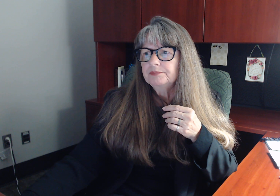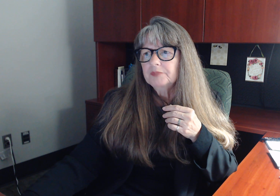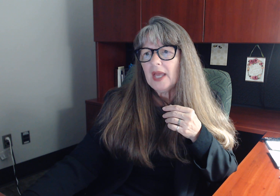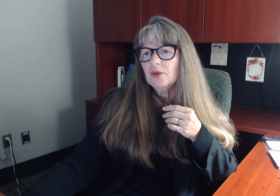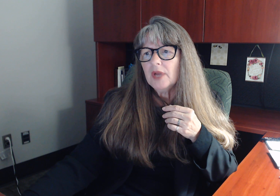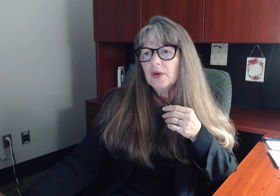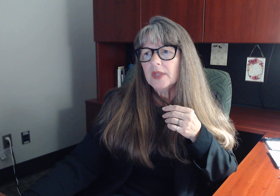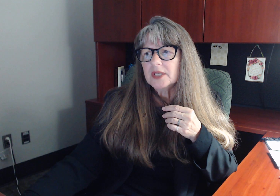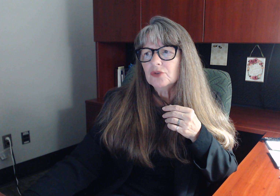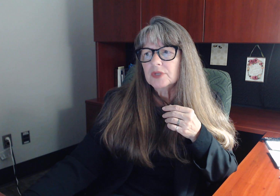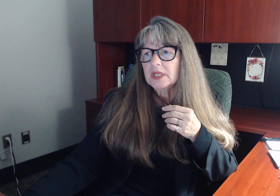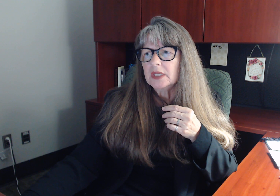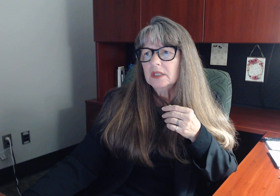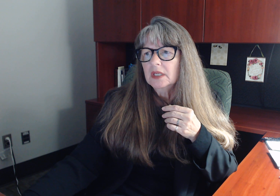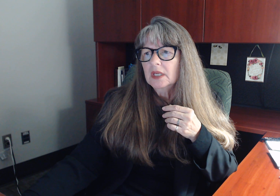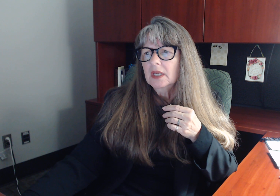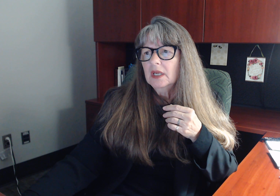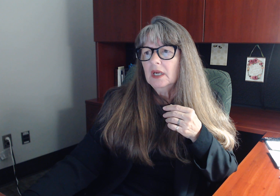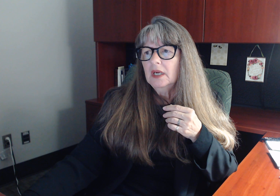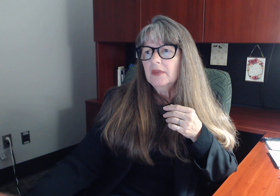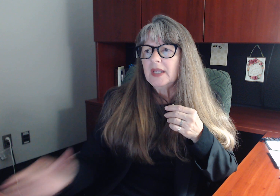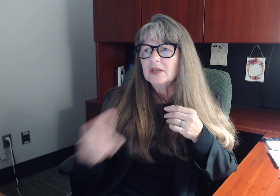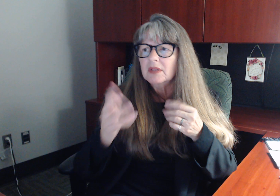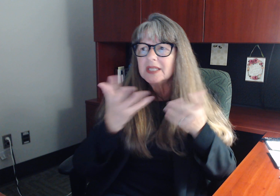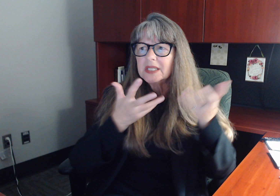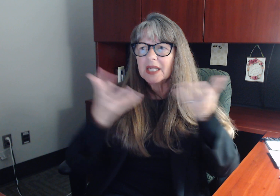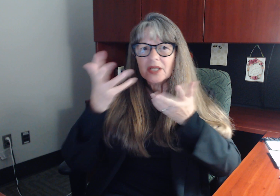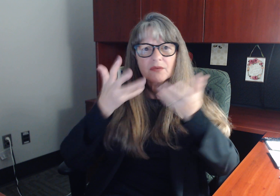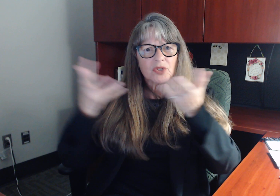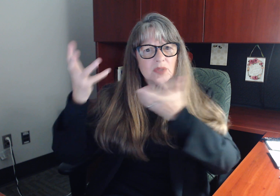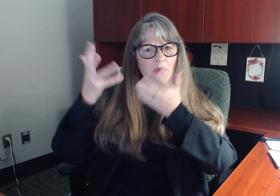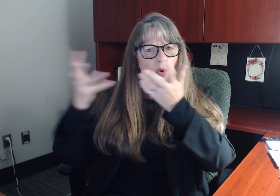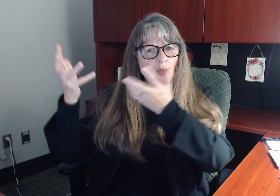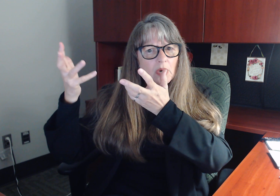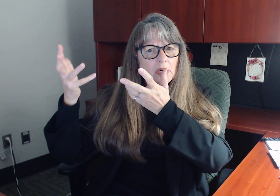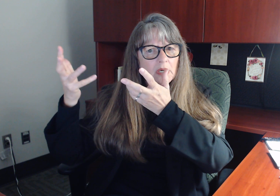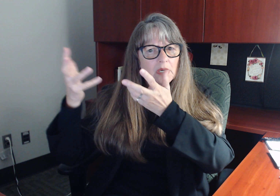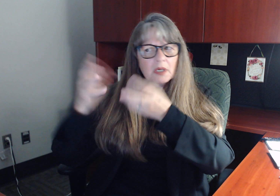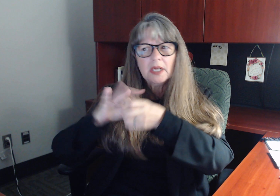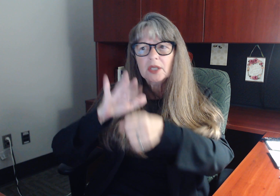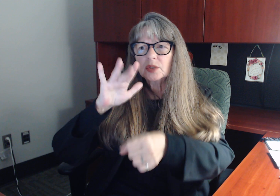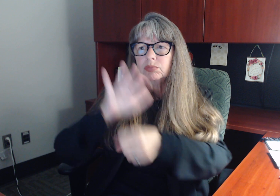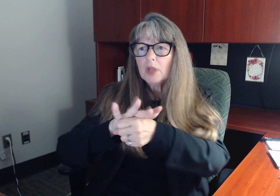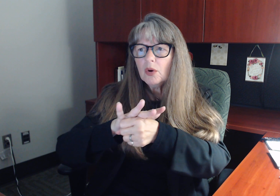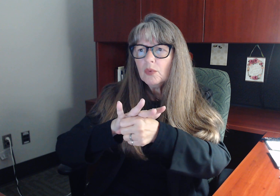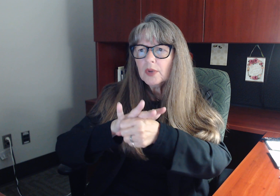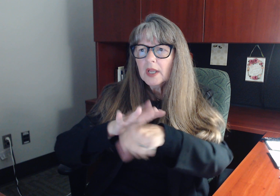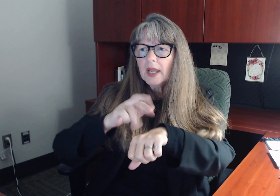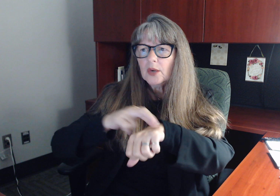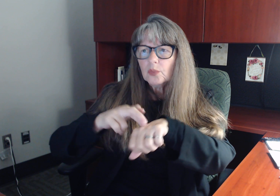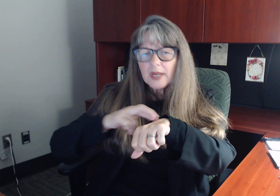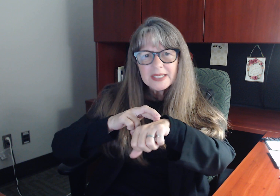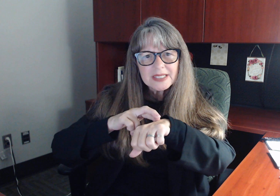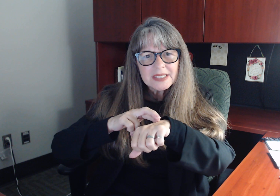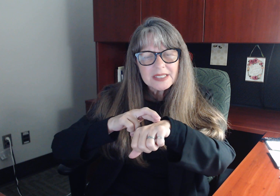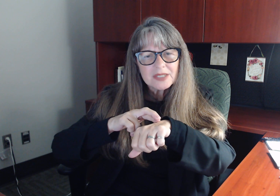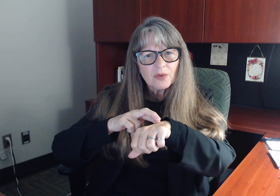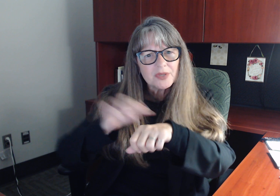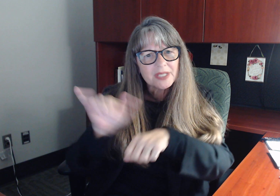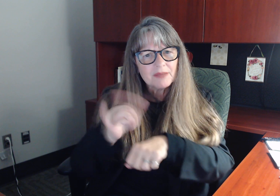don't know. That's interesting. They said they can even smoke and explode, and raisins are the same thing.